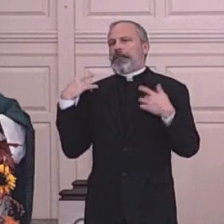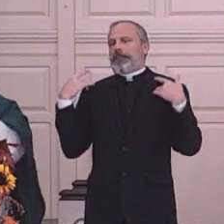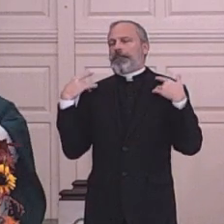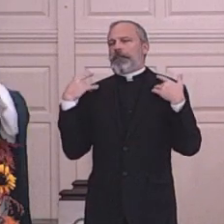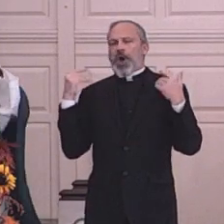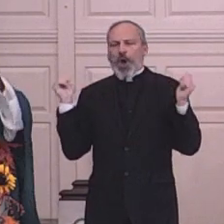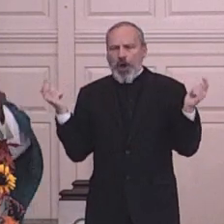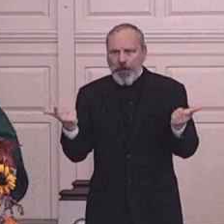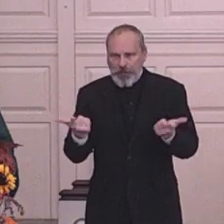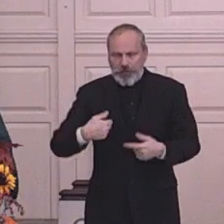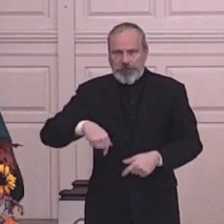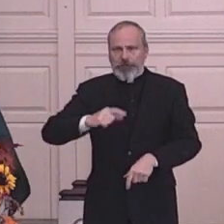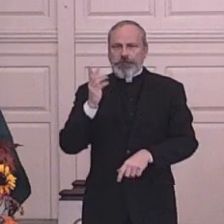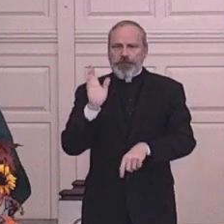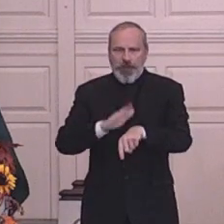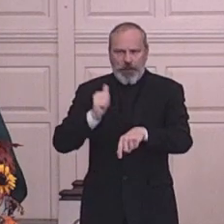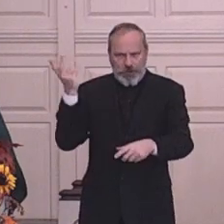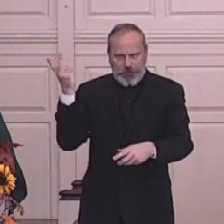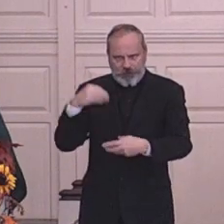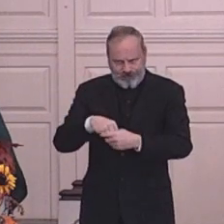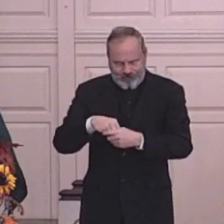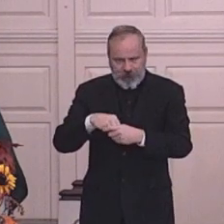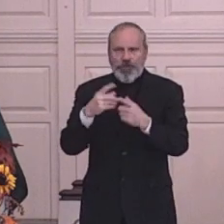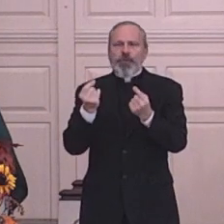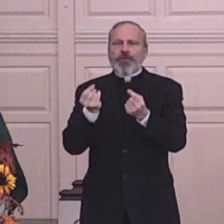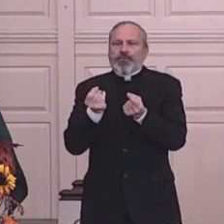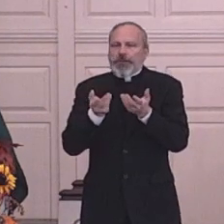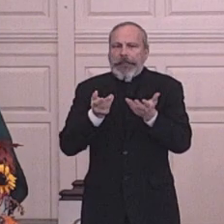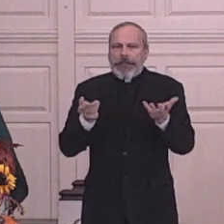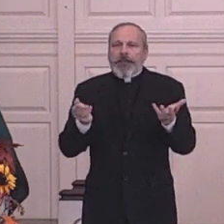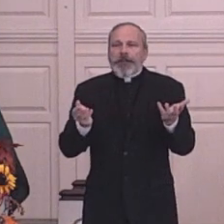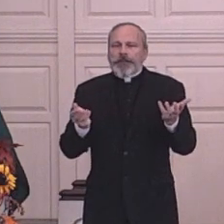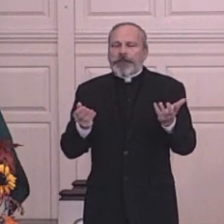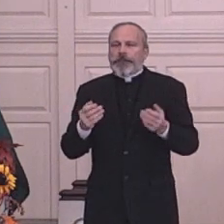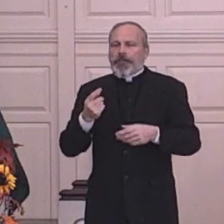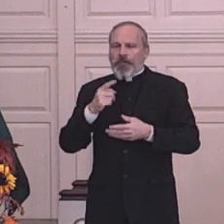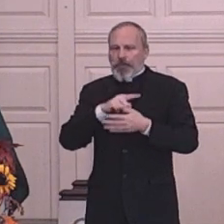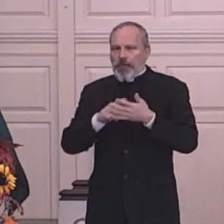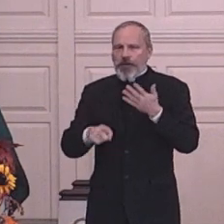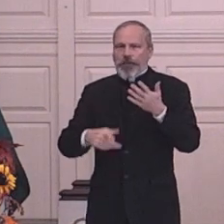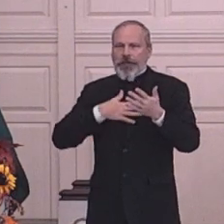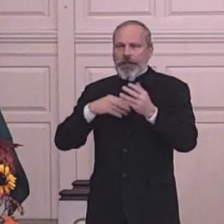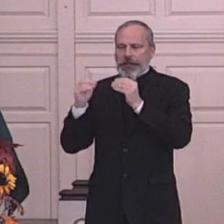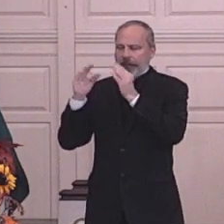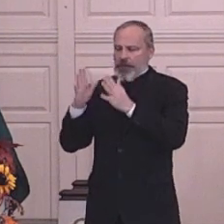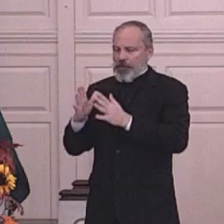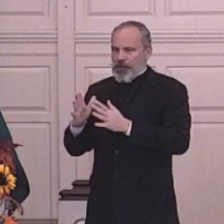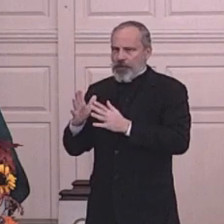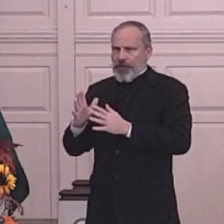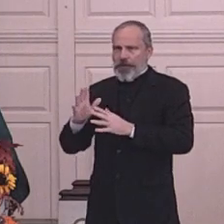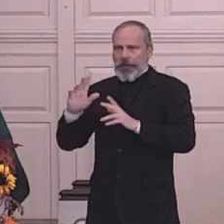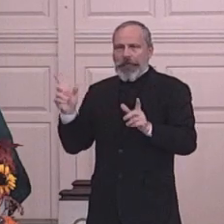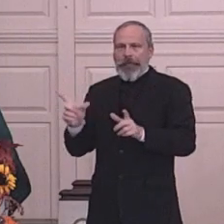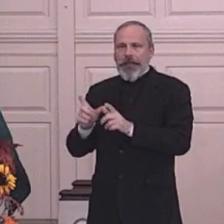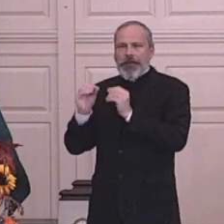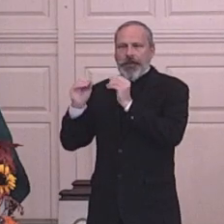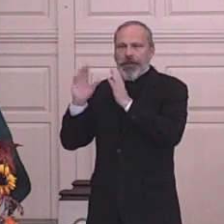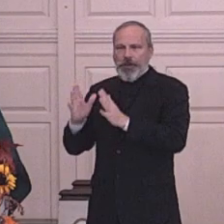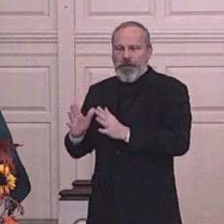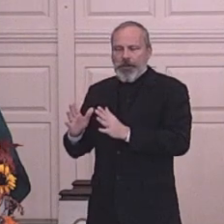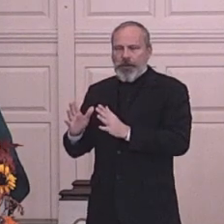called to contribute, to do something. One of my teachers in liturgy,